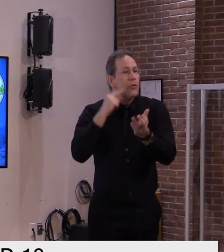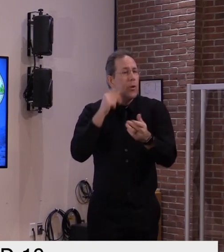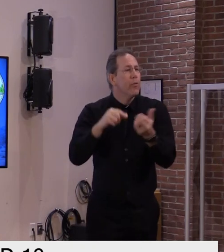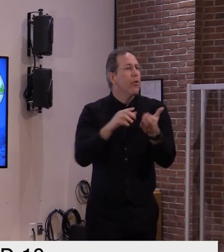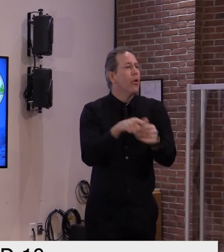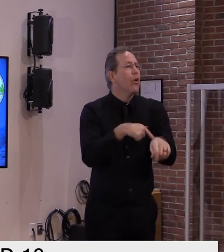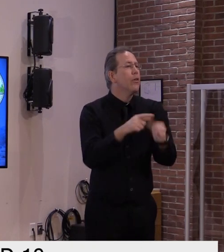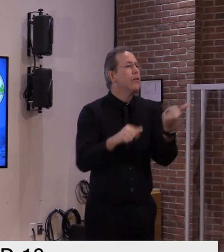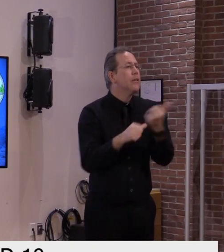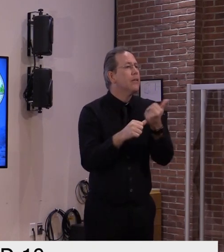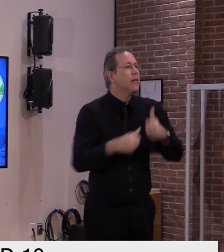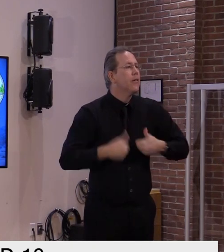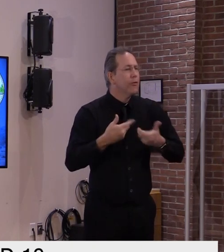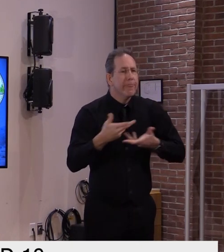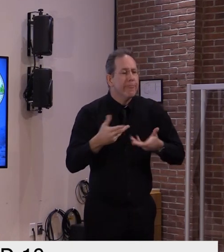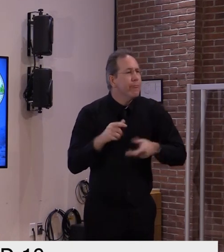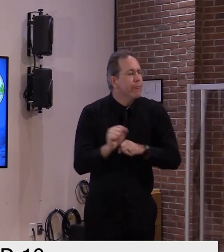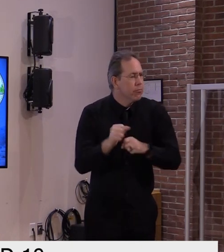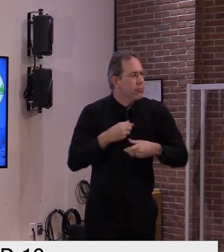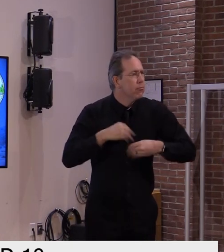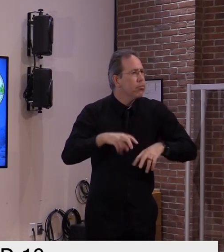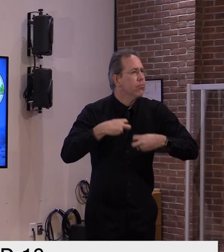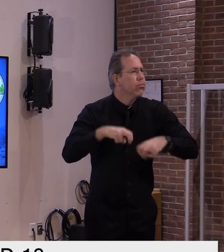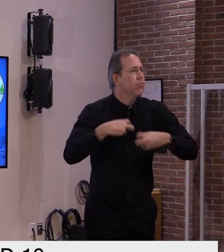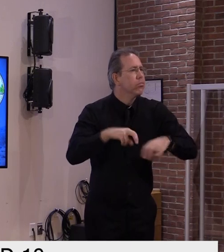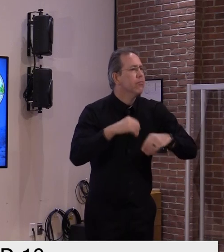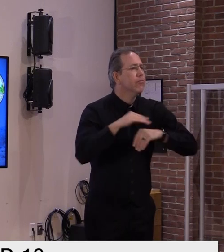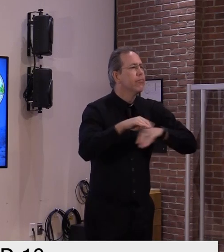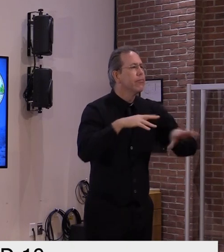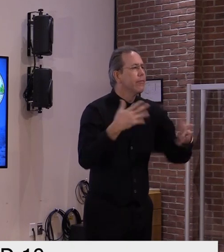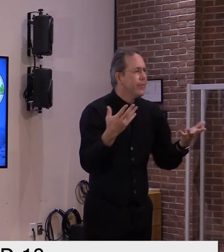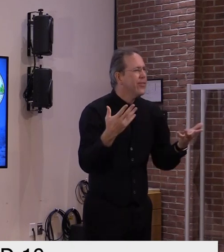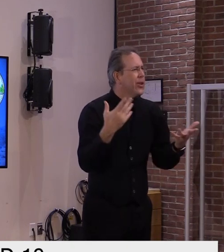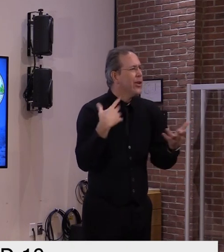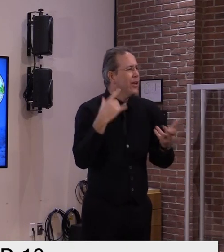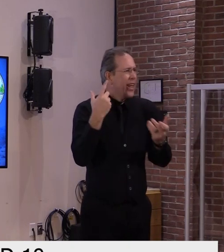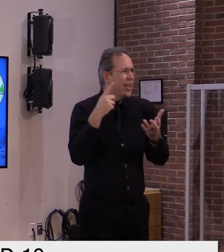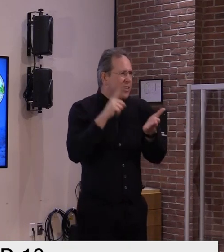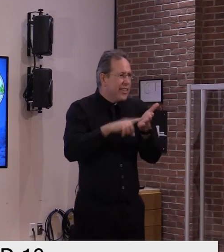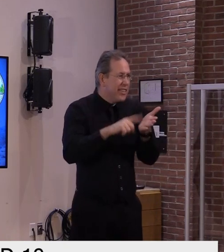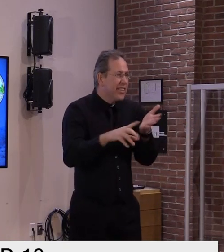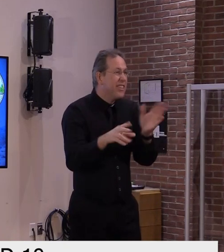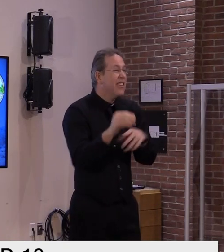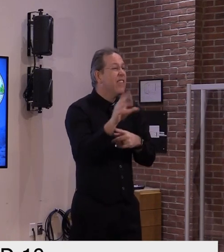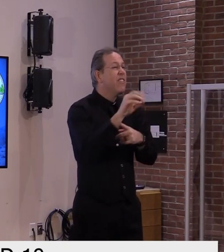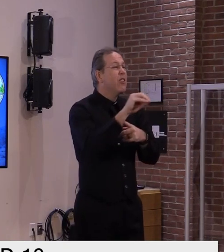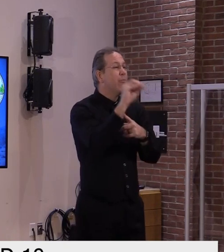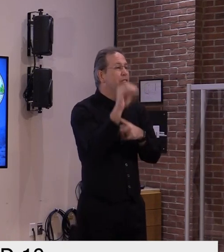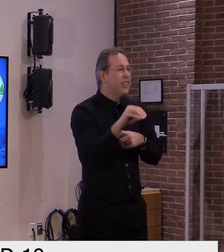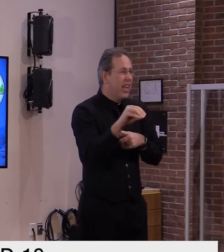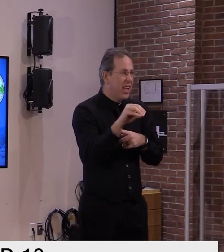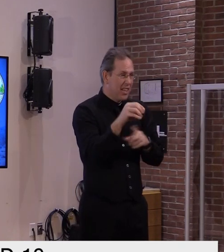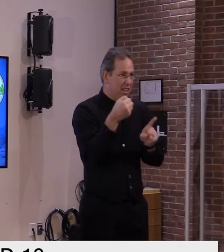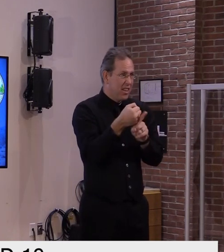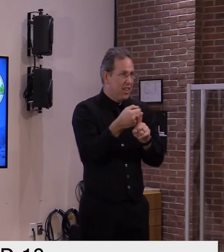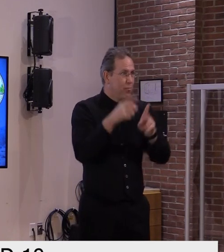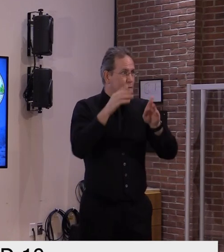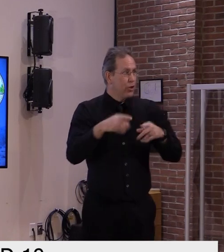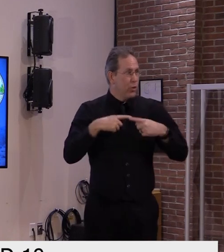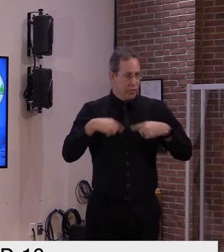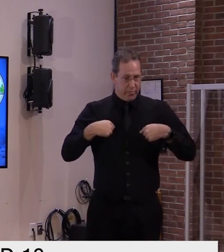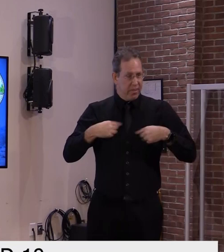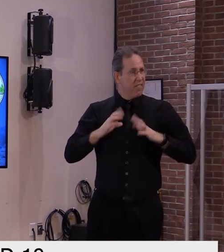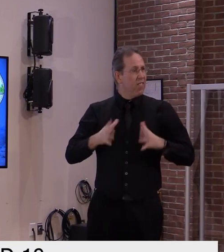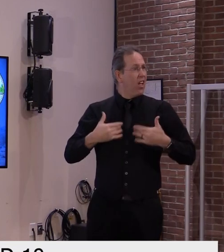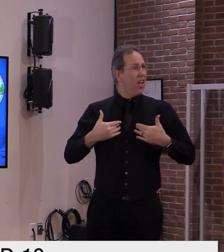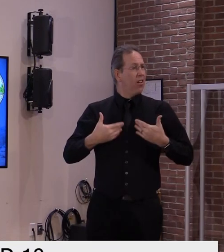as 50%. That's half of the cases. So my words of wisdom to you are, be careful, be safe,